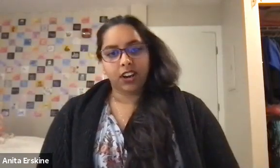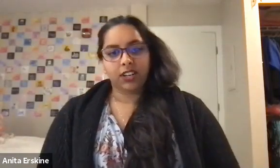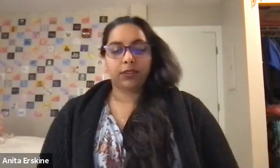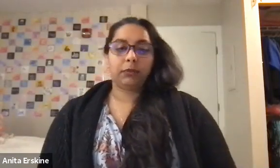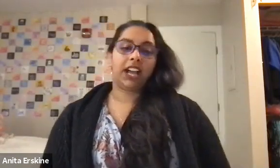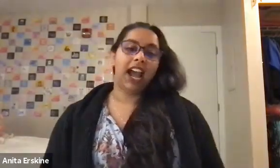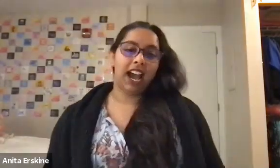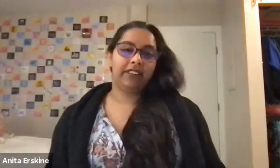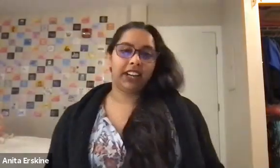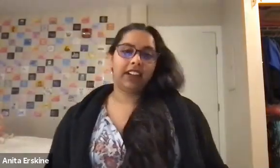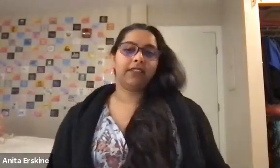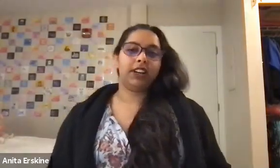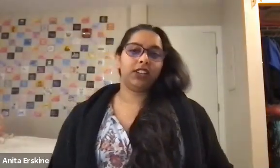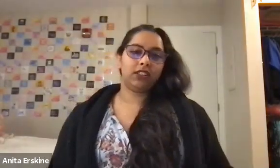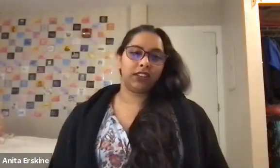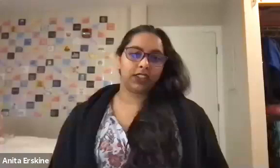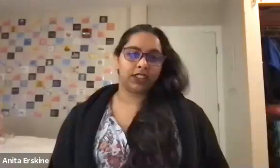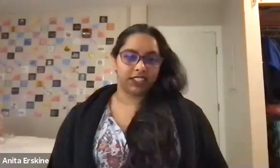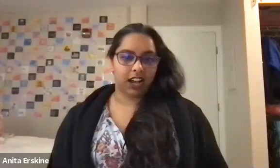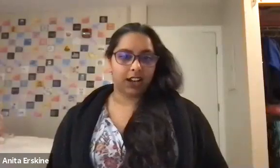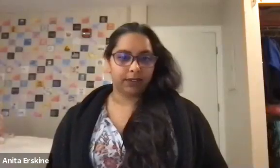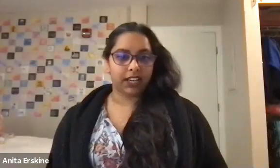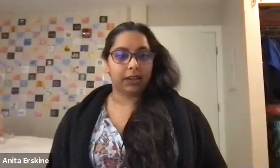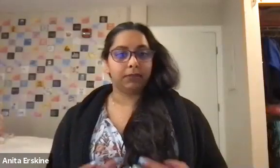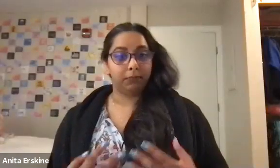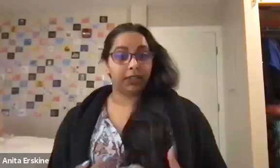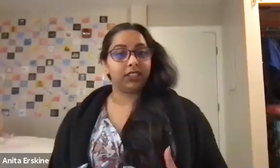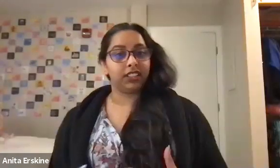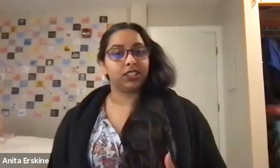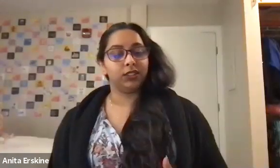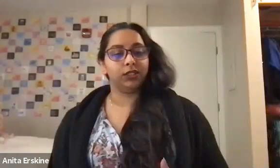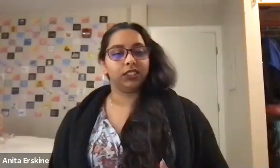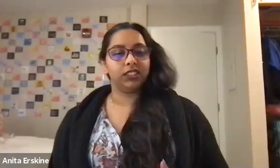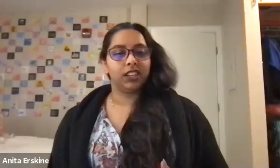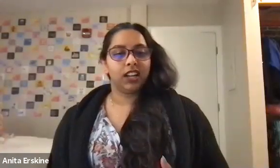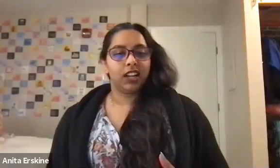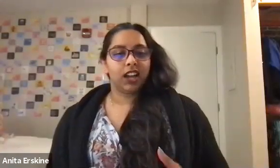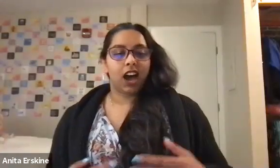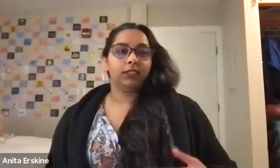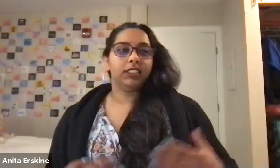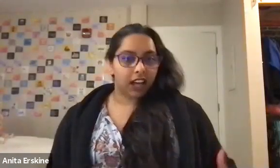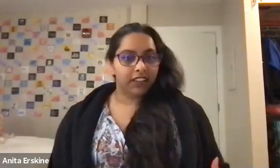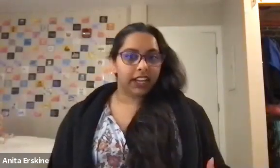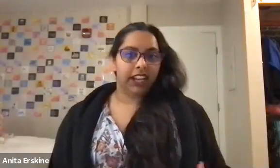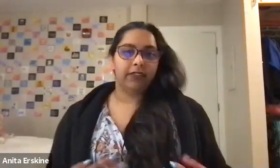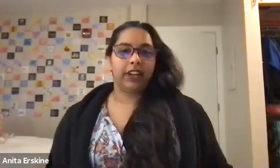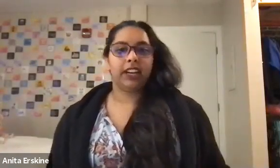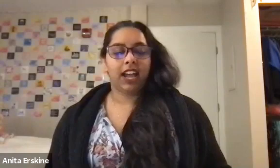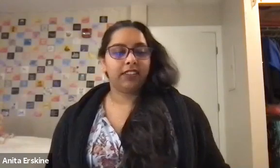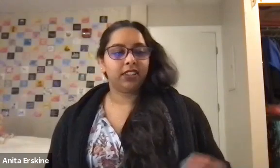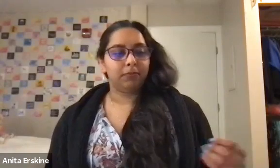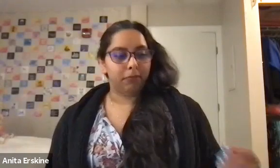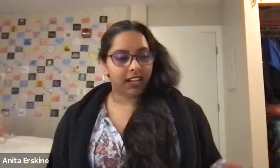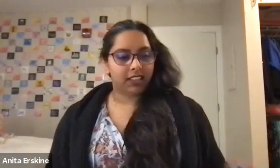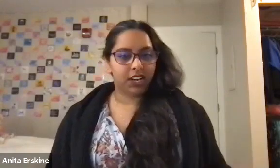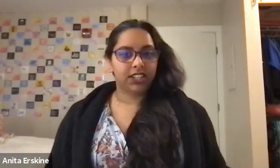in charge would be to advocate for a universal design when it came to building the school. I would love it if we didn't